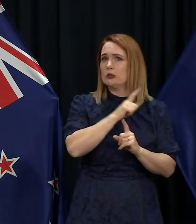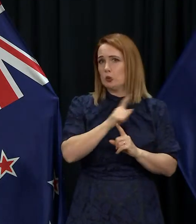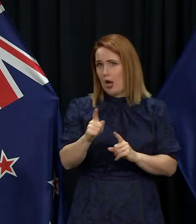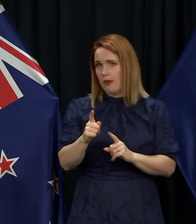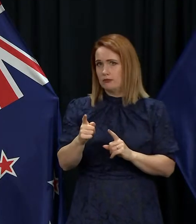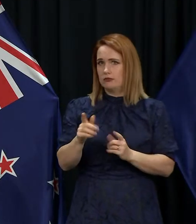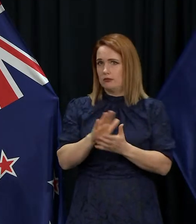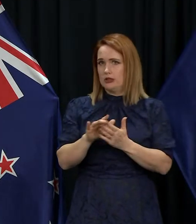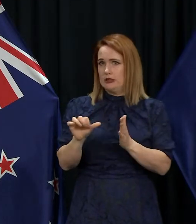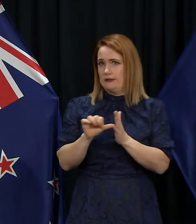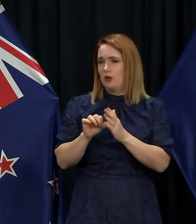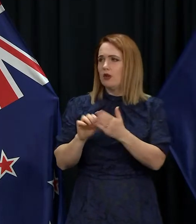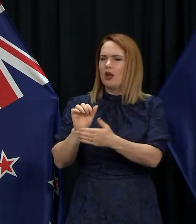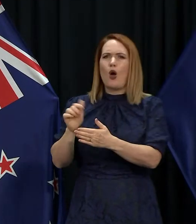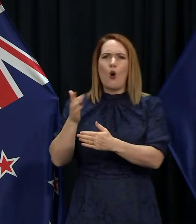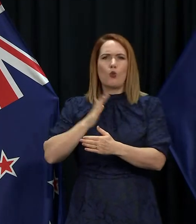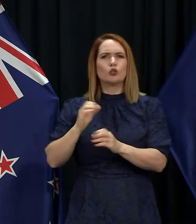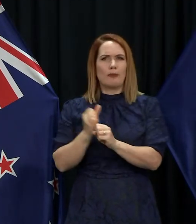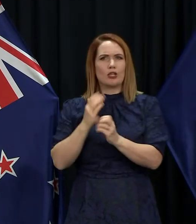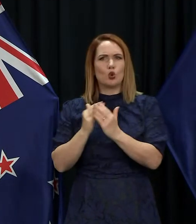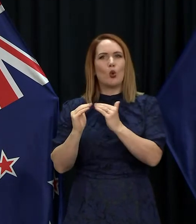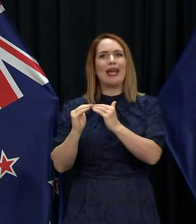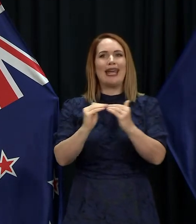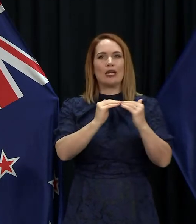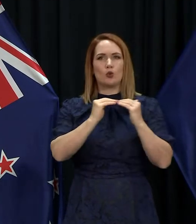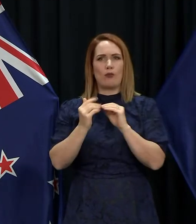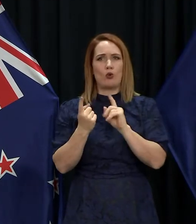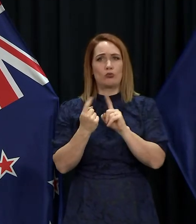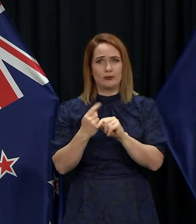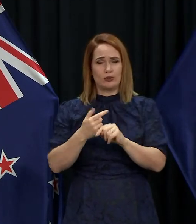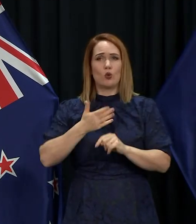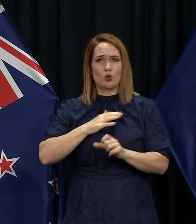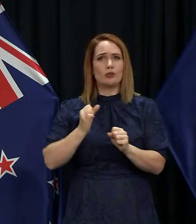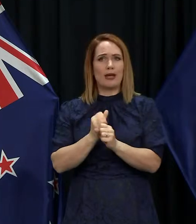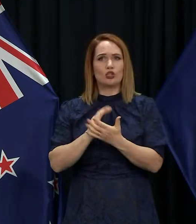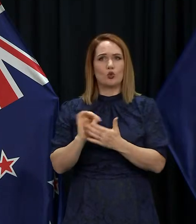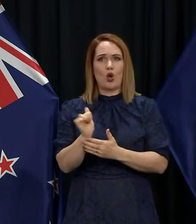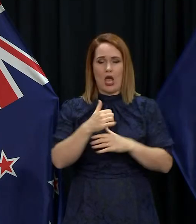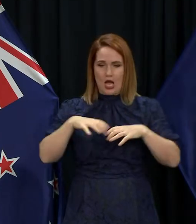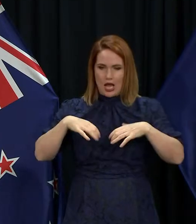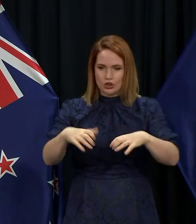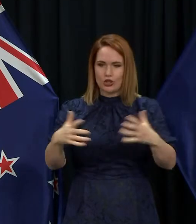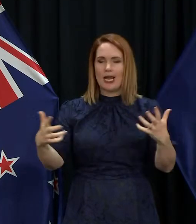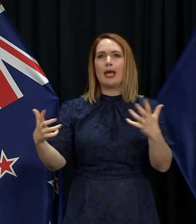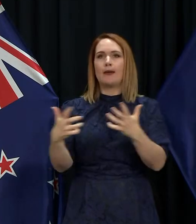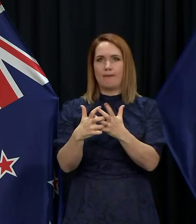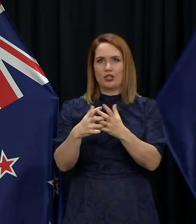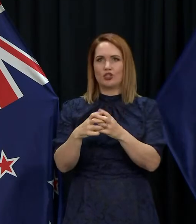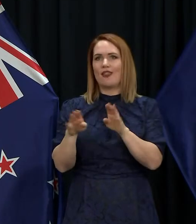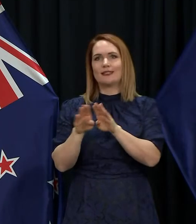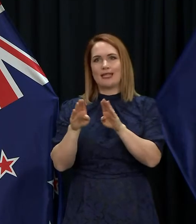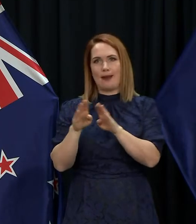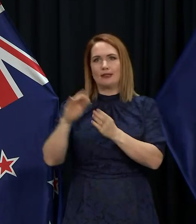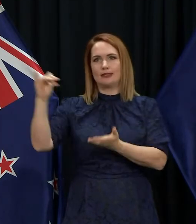that we're equitable in our response and we're trying to move in a way that matches the changes we've made at the air